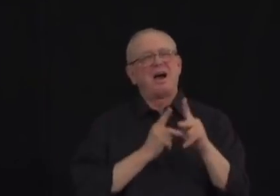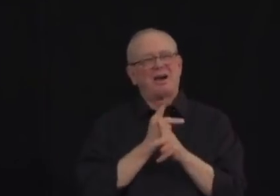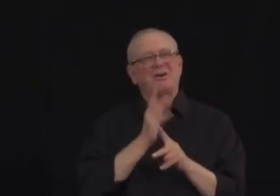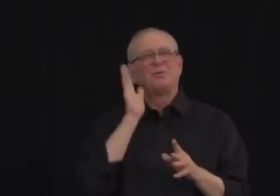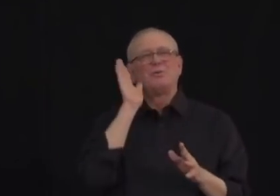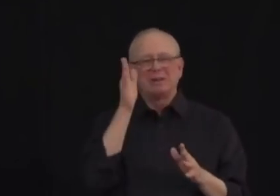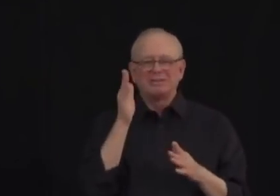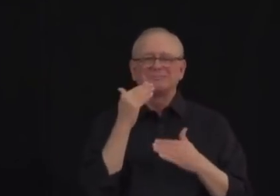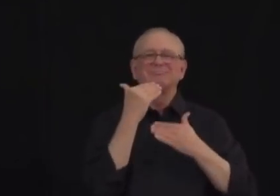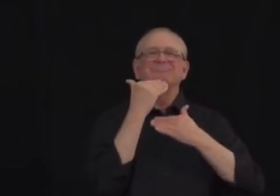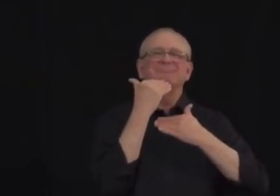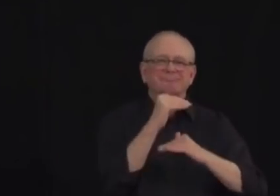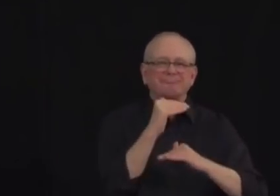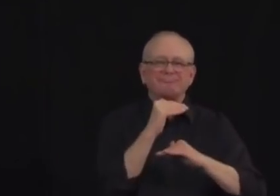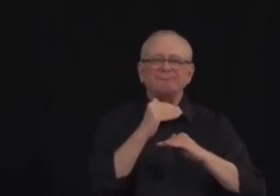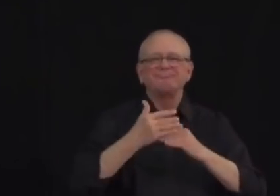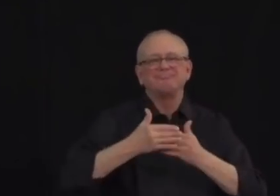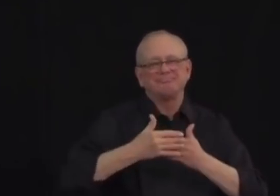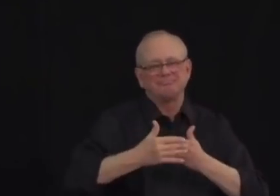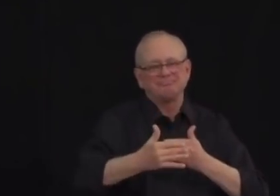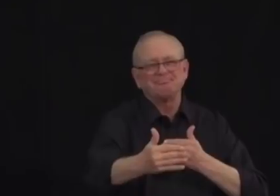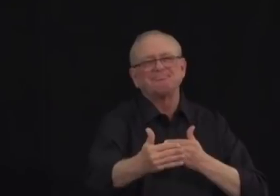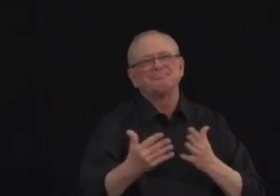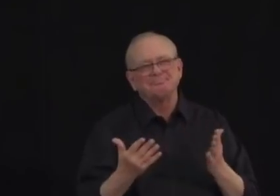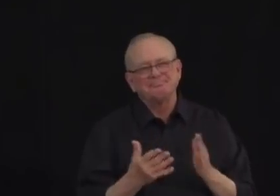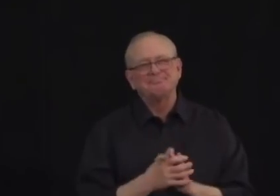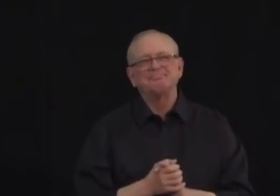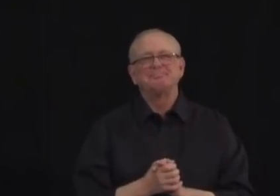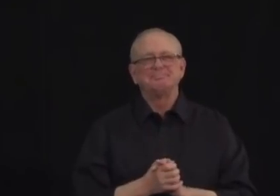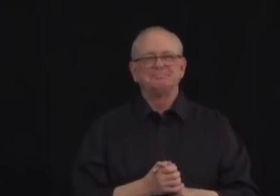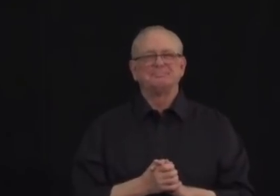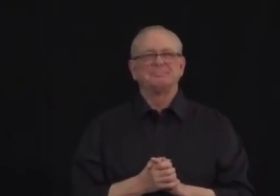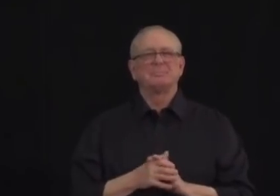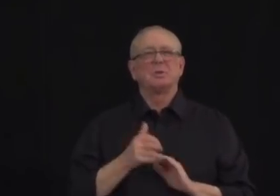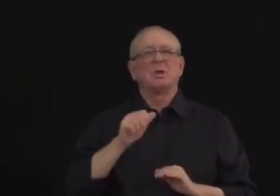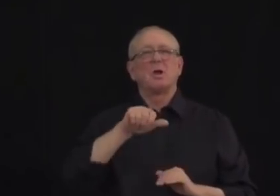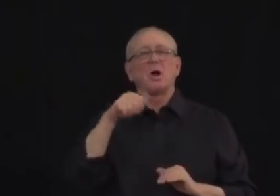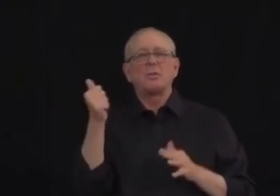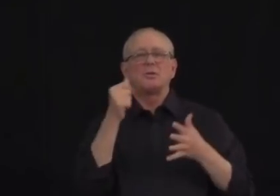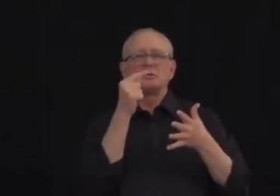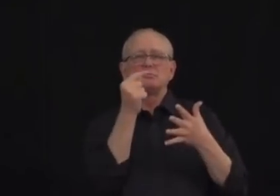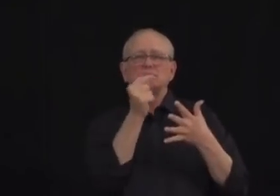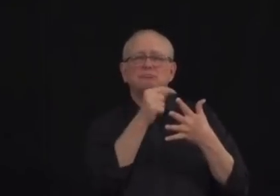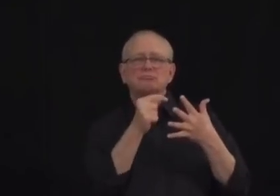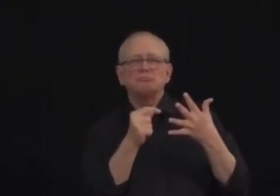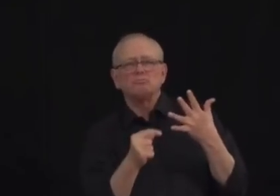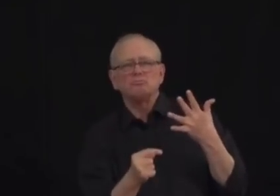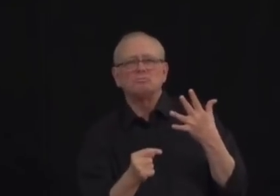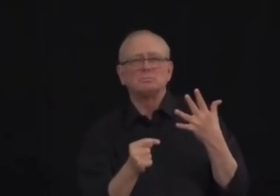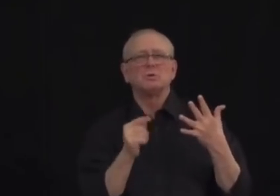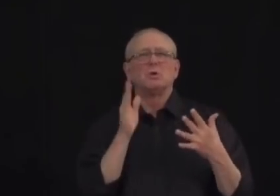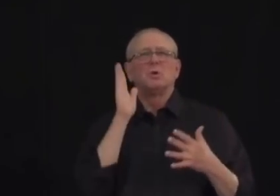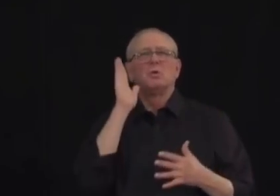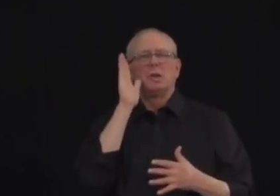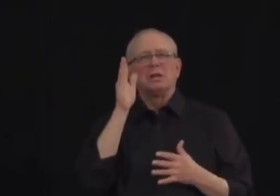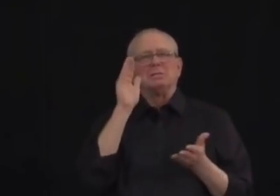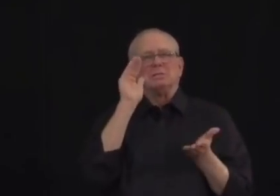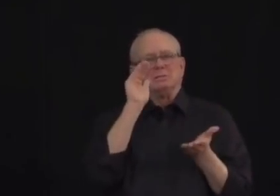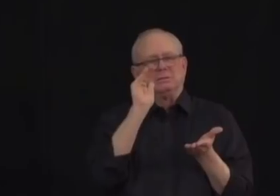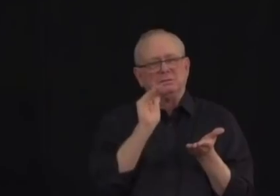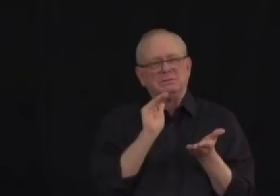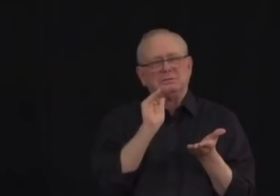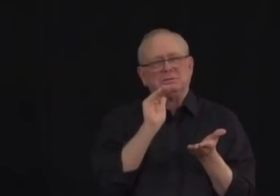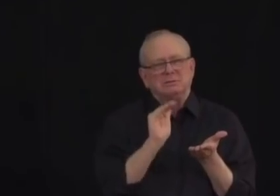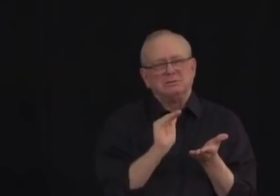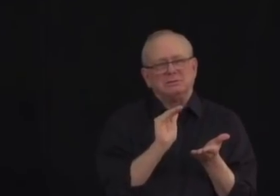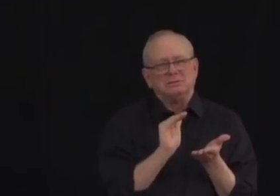workplaces, again, those are the kinds of things we're looking at. How can we ease off on some of those things at the appropriate time so that we can have a little more